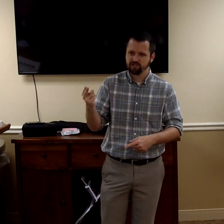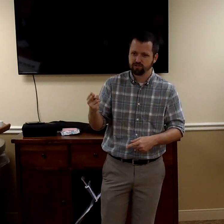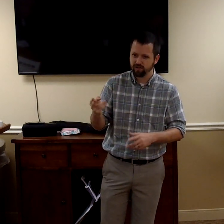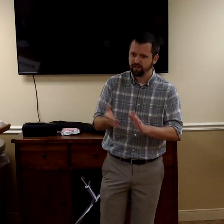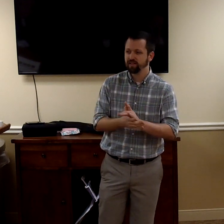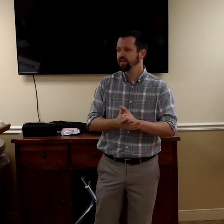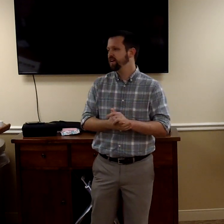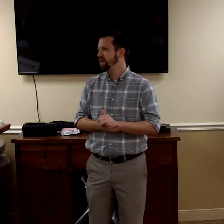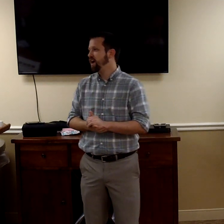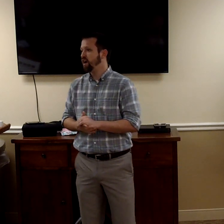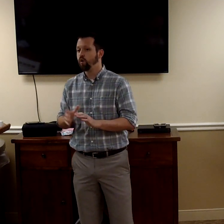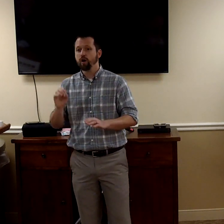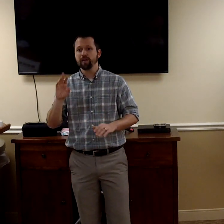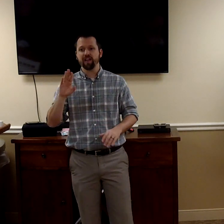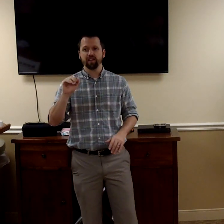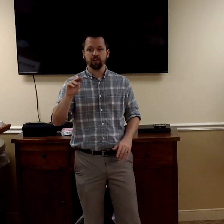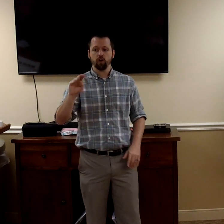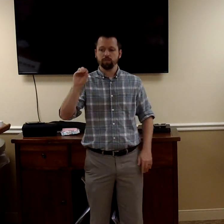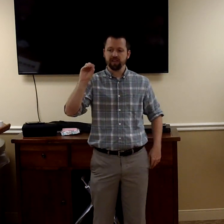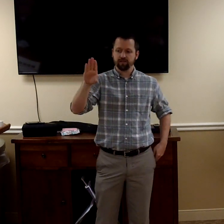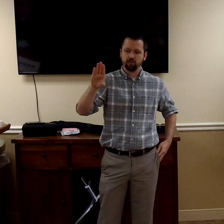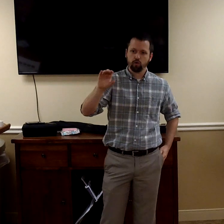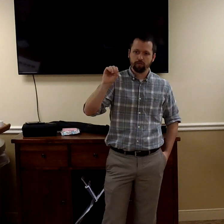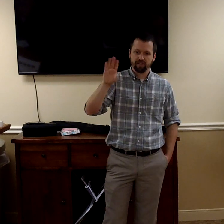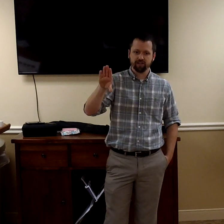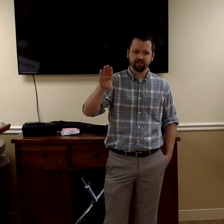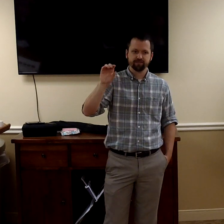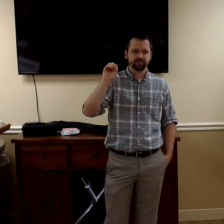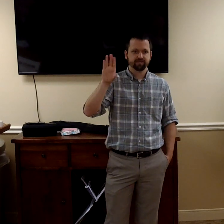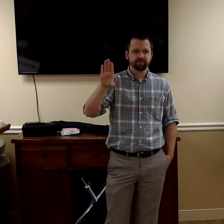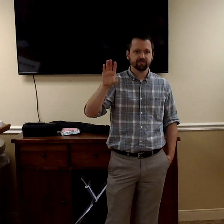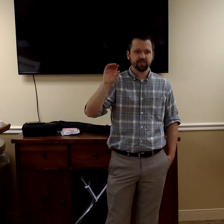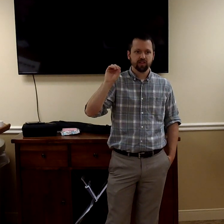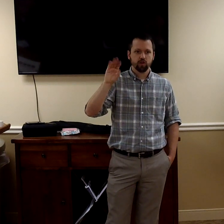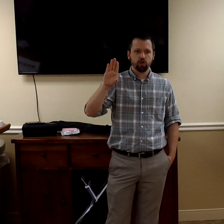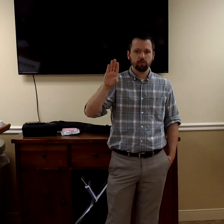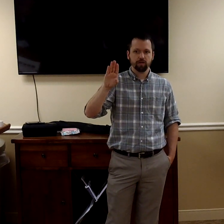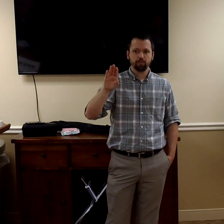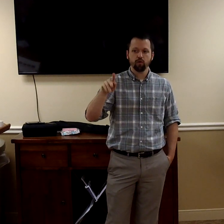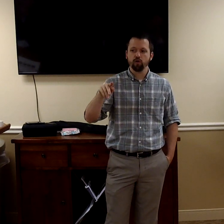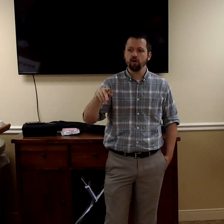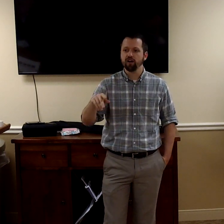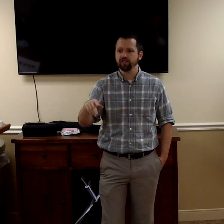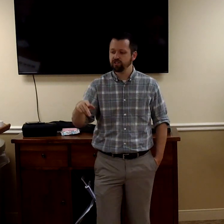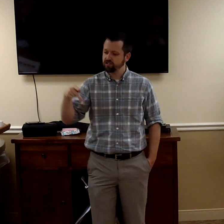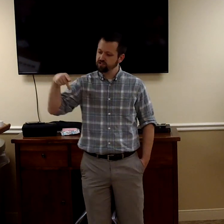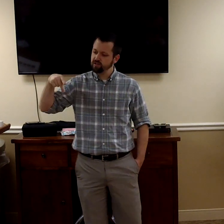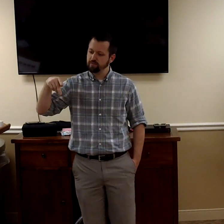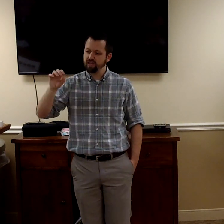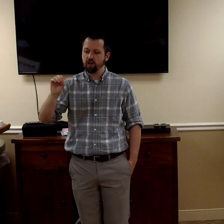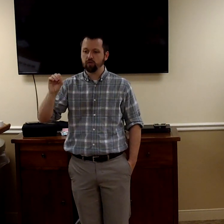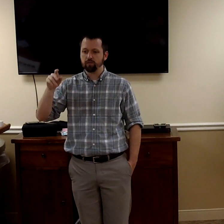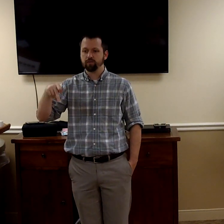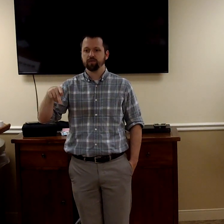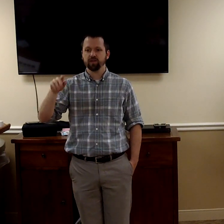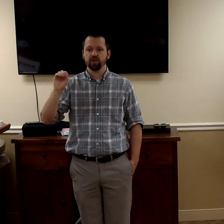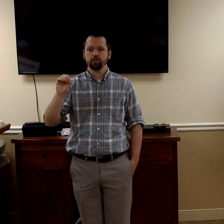history. Ormond, O-B, Ormond. Ormond. Port Orange, it's just a P-O. Port